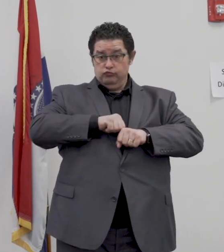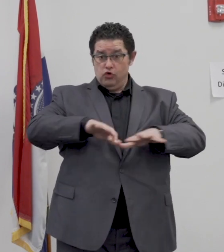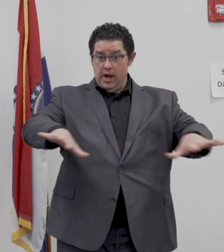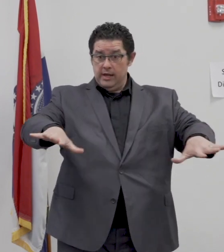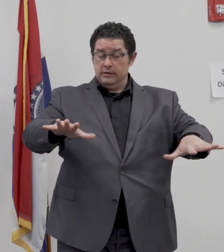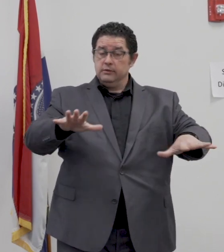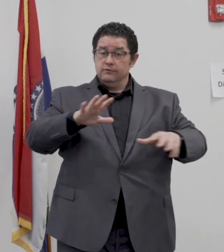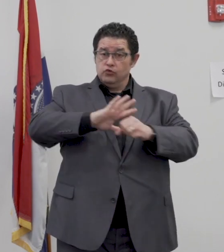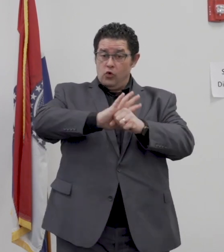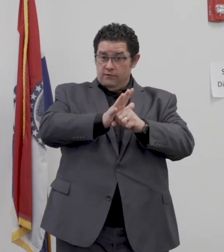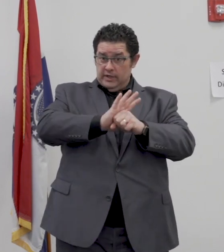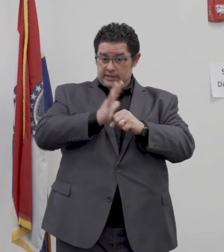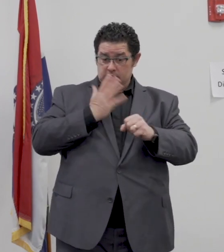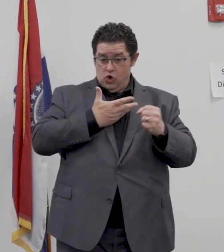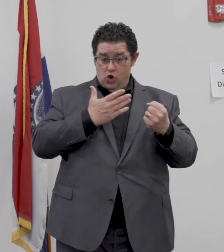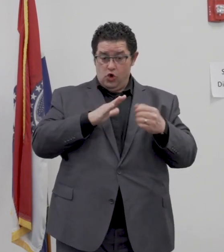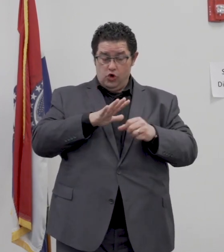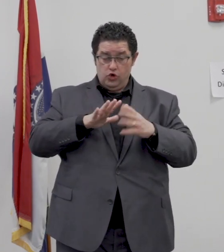our community.